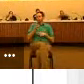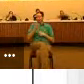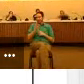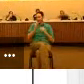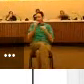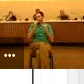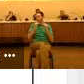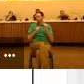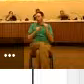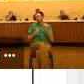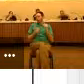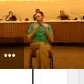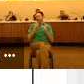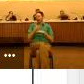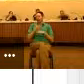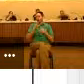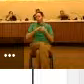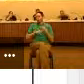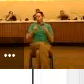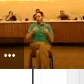69?